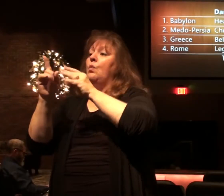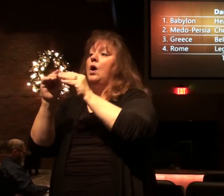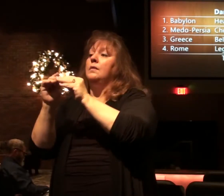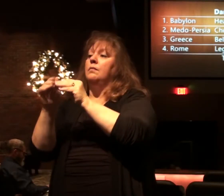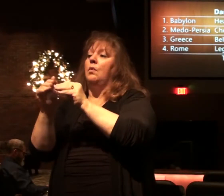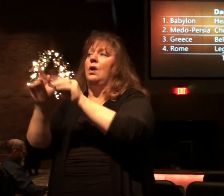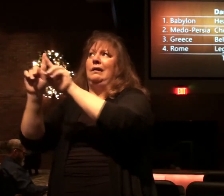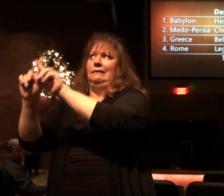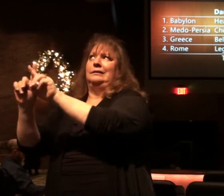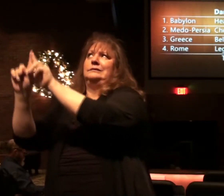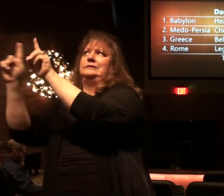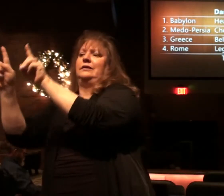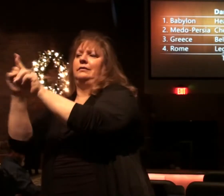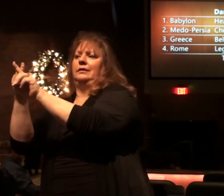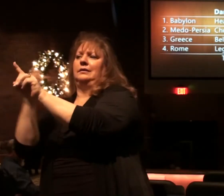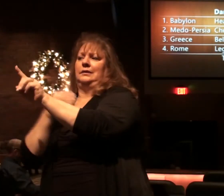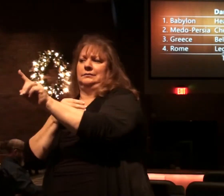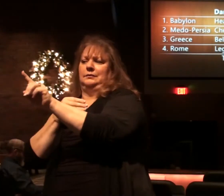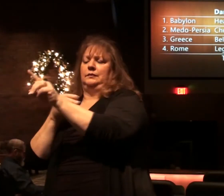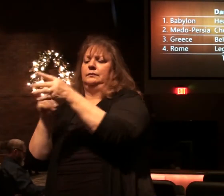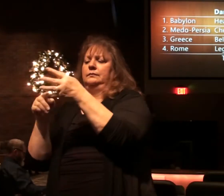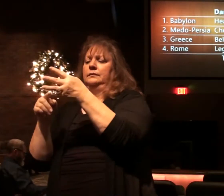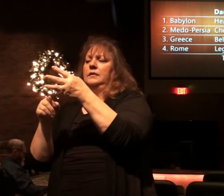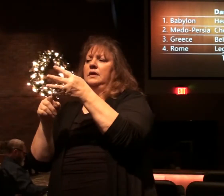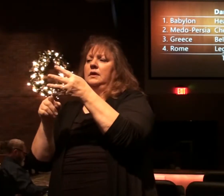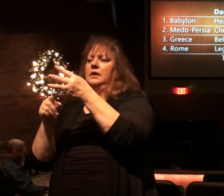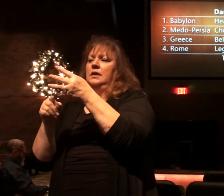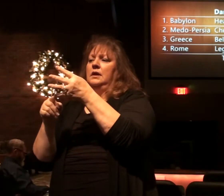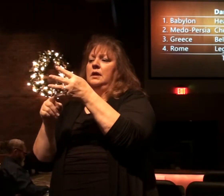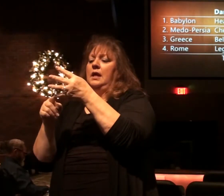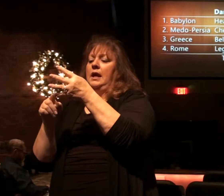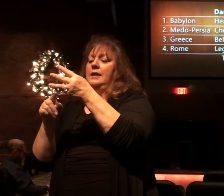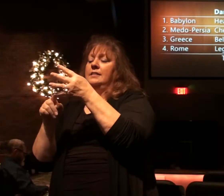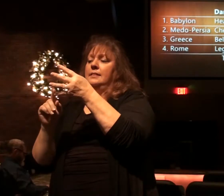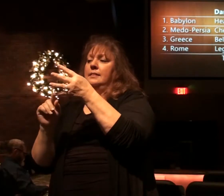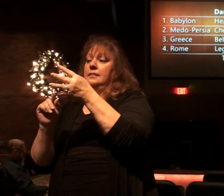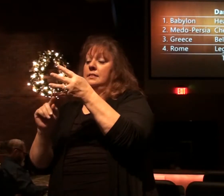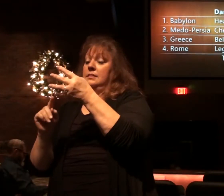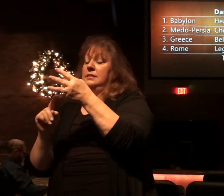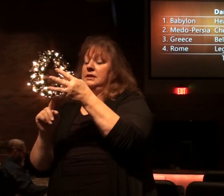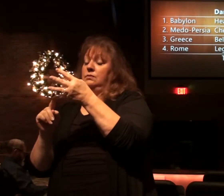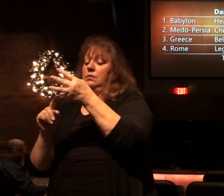them, and he'll be different from the previous one, and subdue 3 kings.